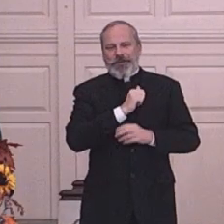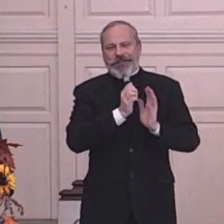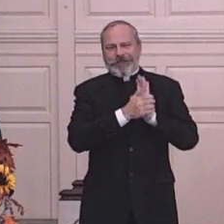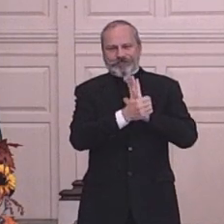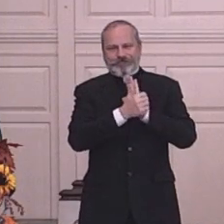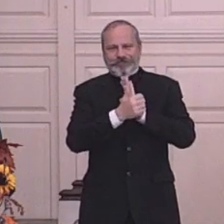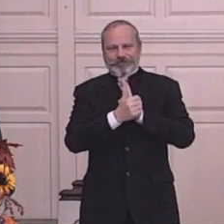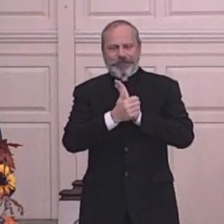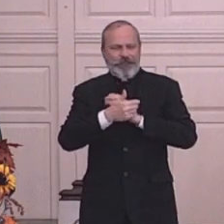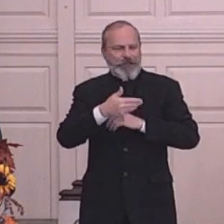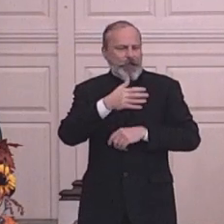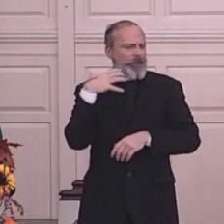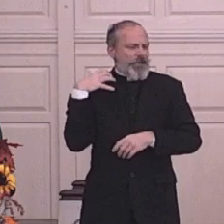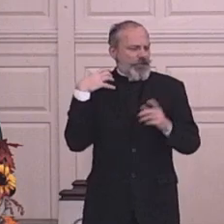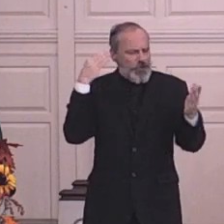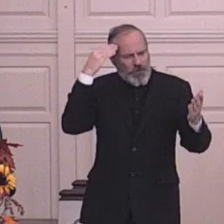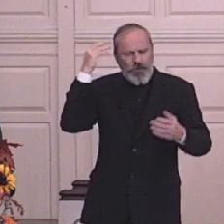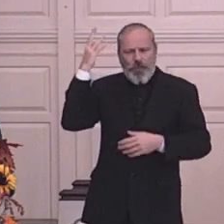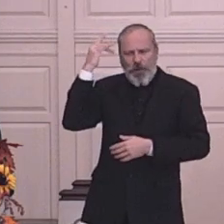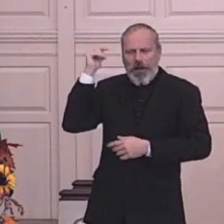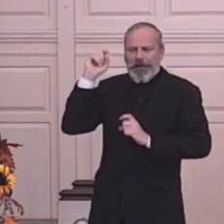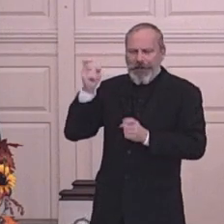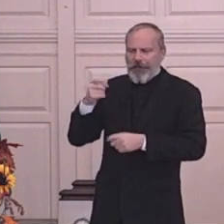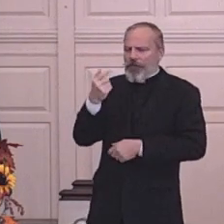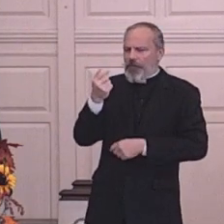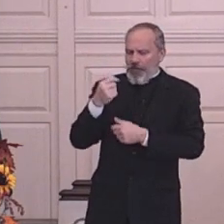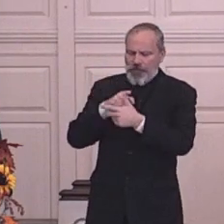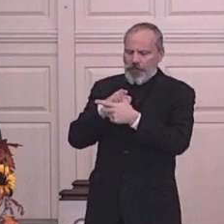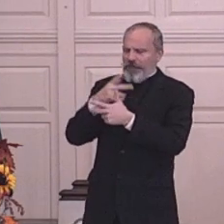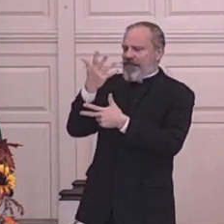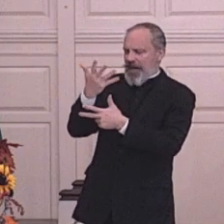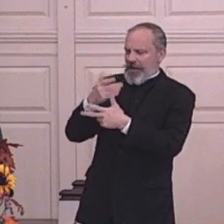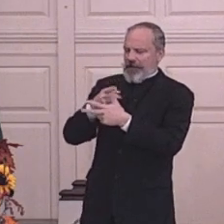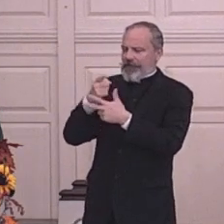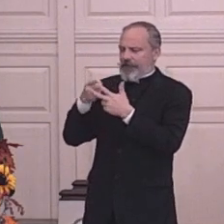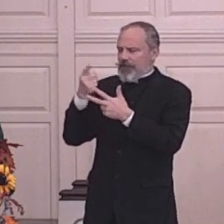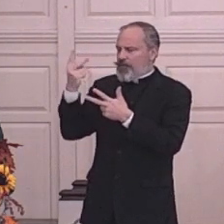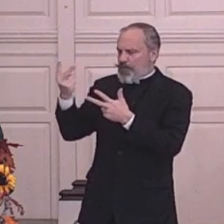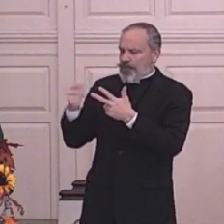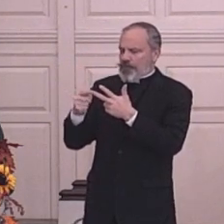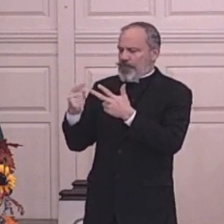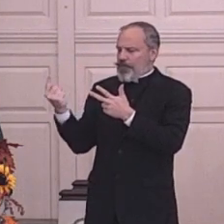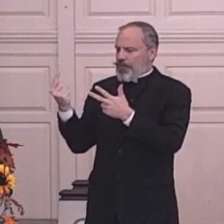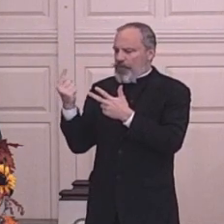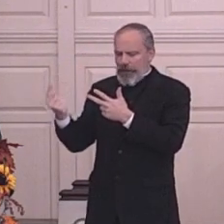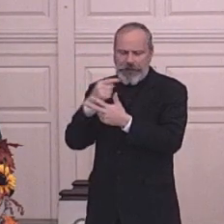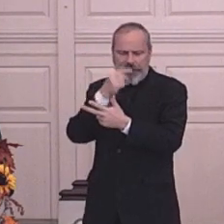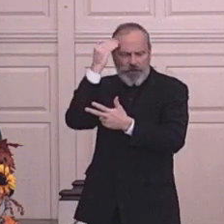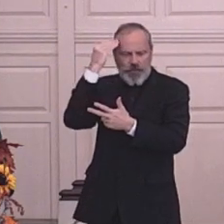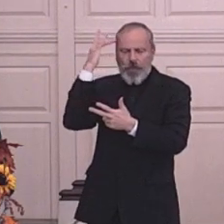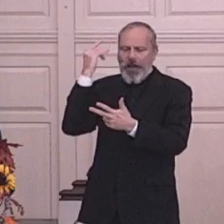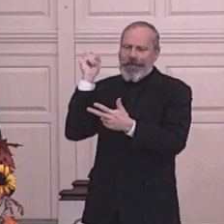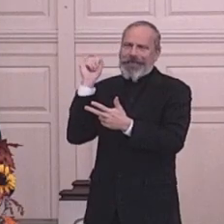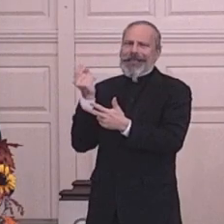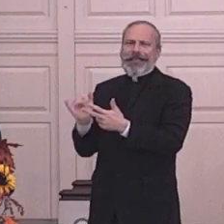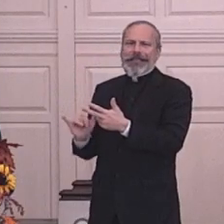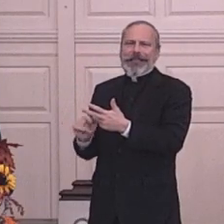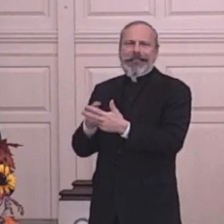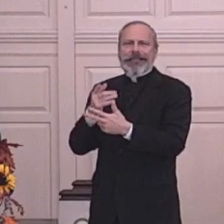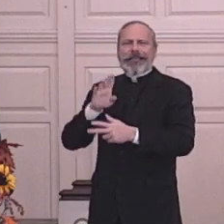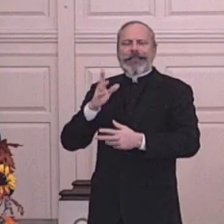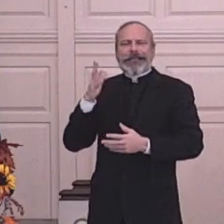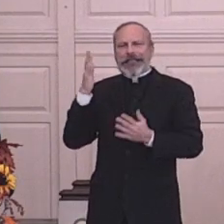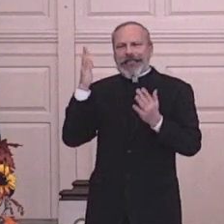he gave to 1 5, why he gave to 1 2, and why he gave to 1 1. He expects us